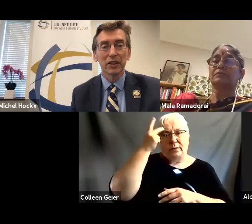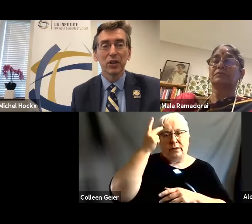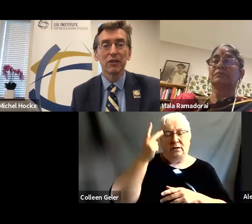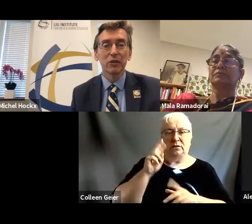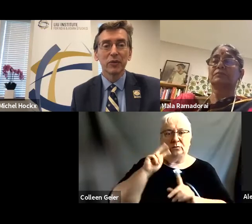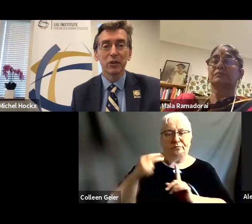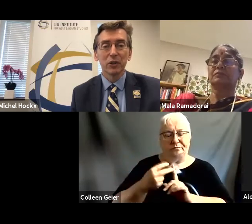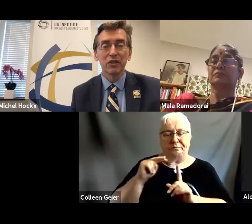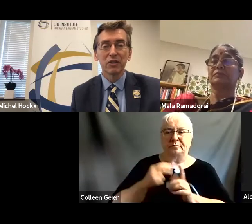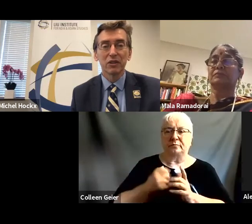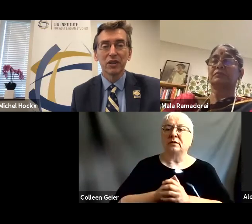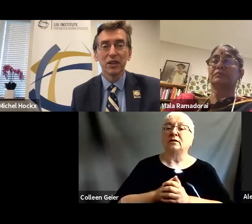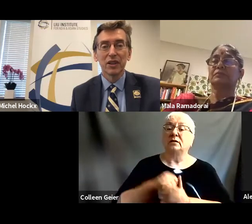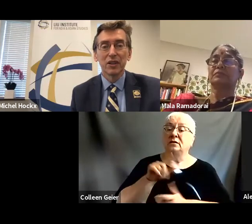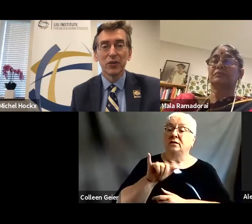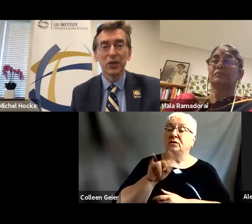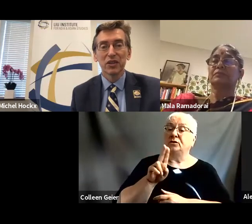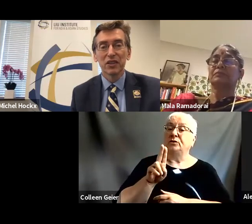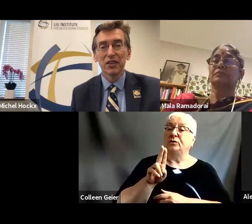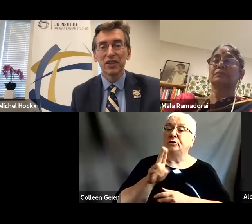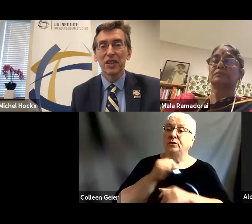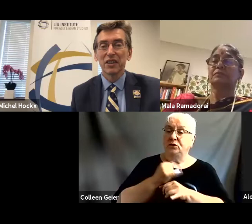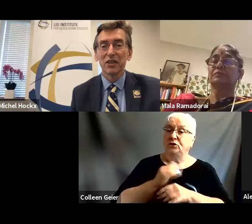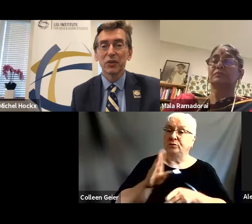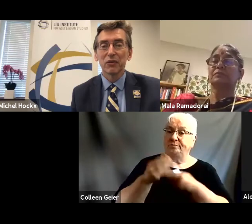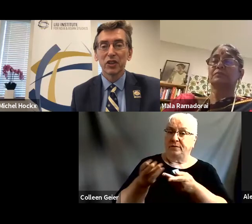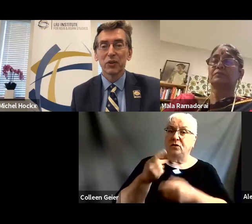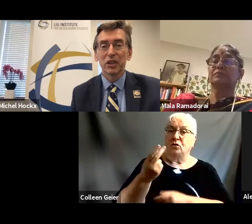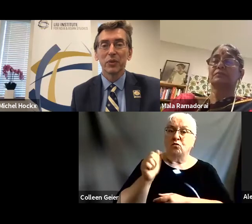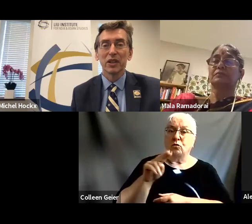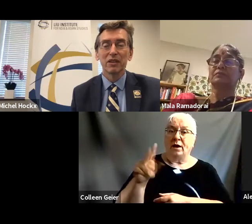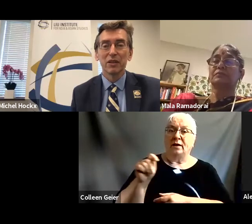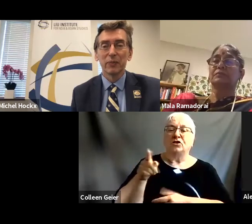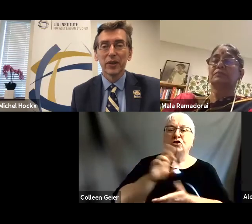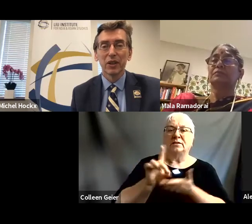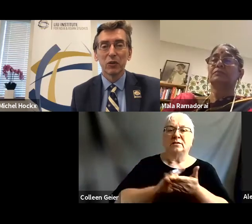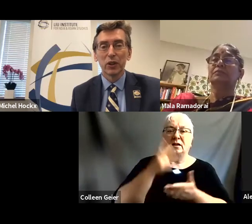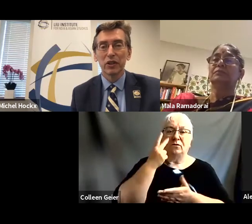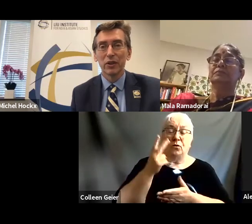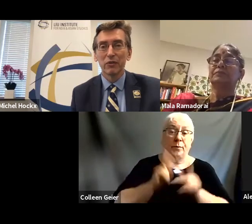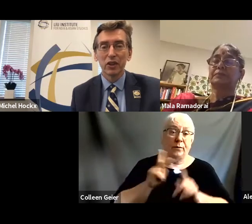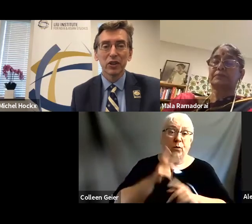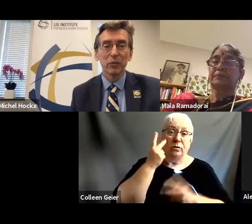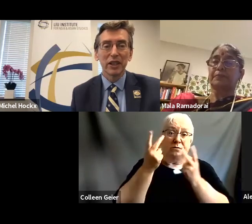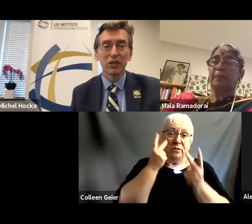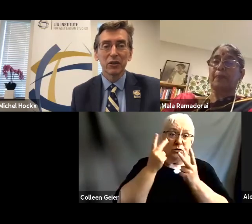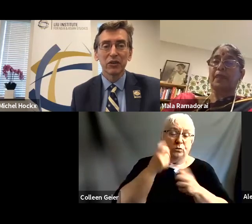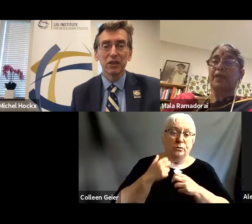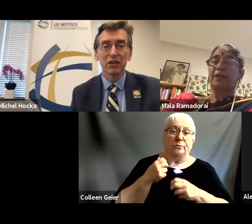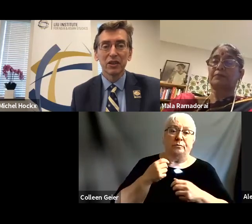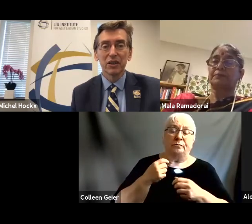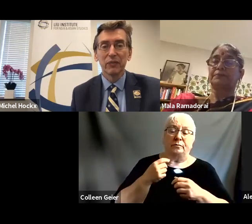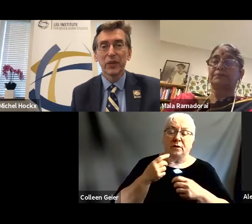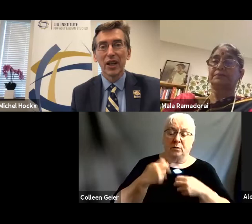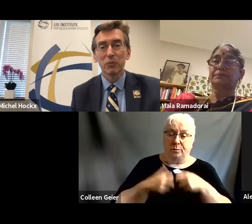by a grant from the Leo Institute, focuses on designing for the visually impaired. Her work with visually impaired girls